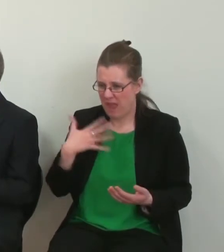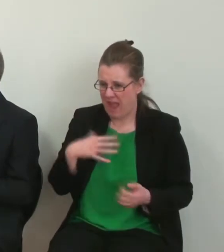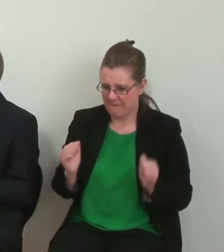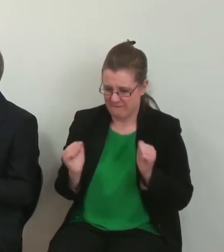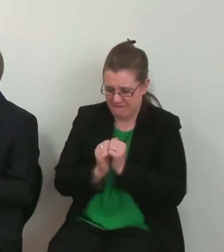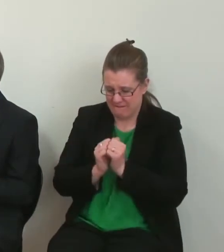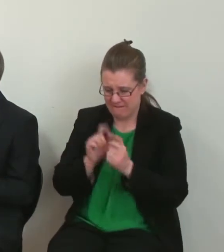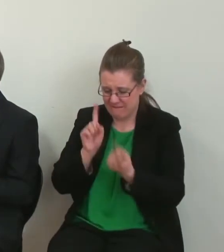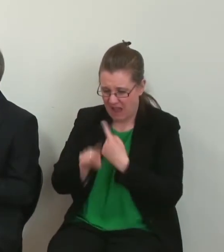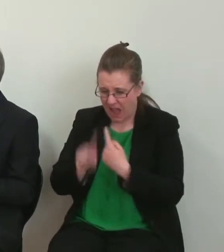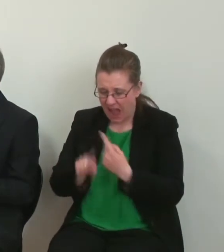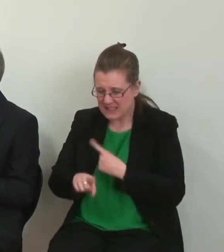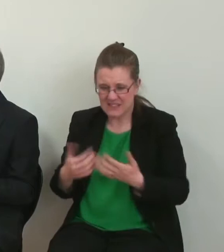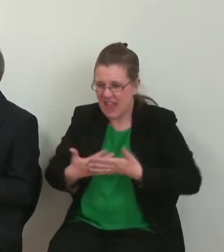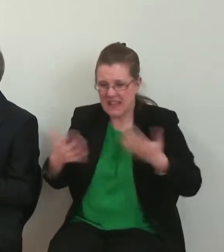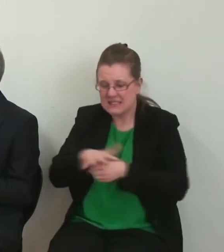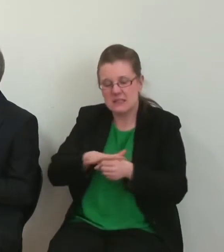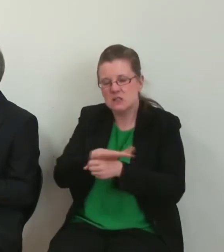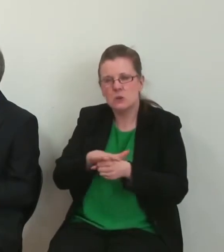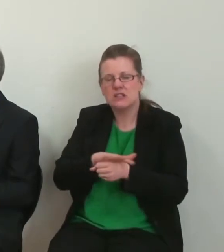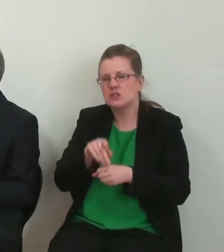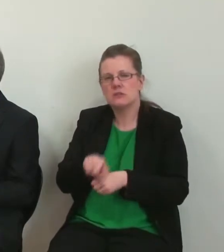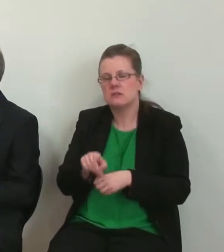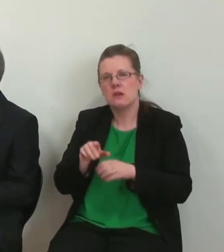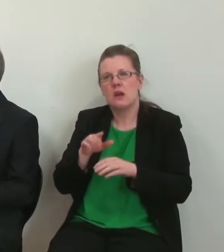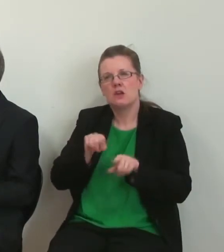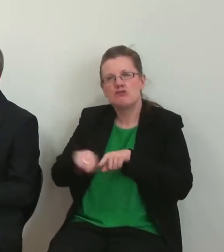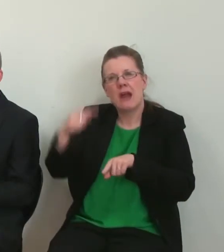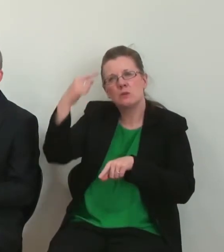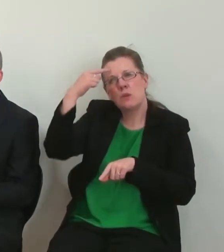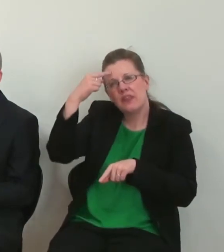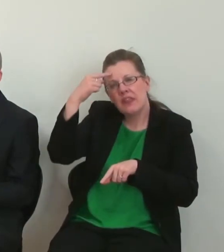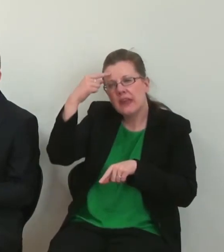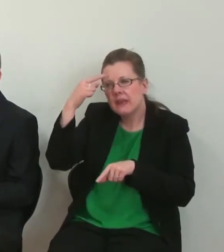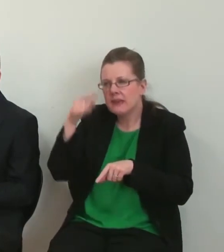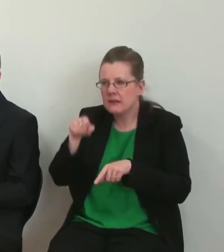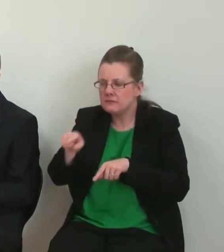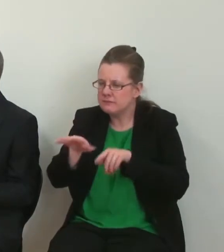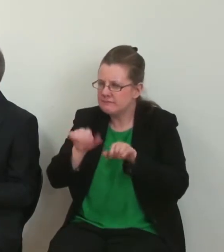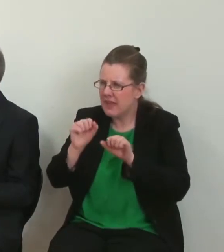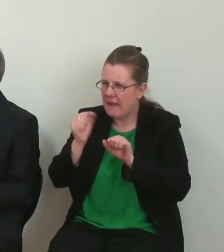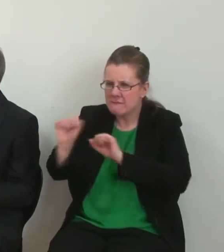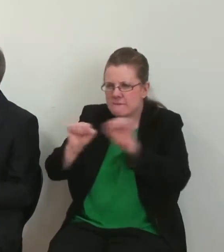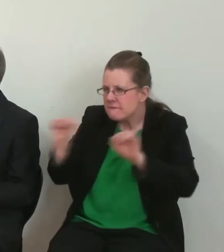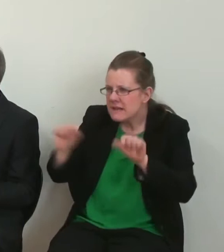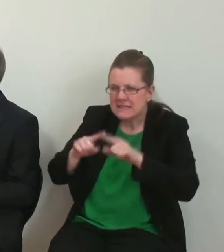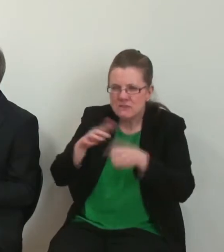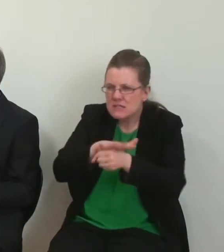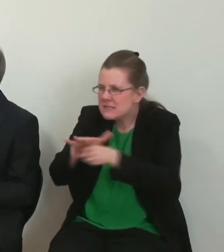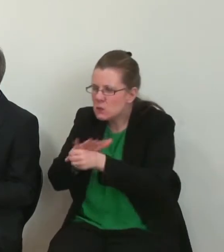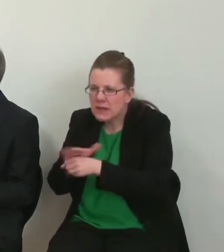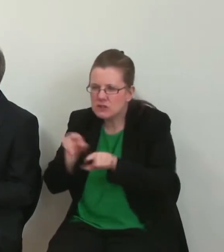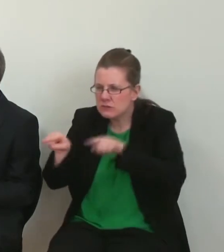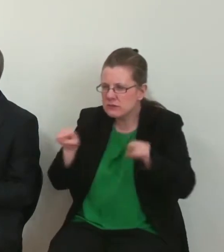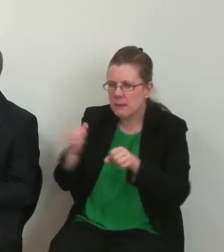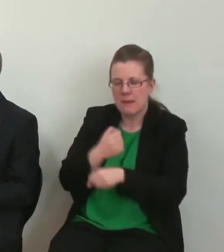any particular situation. It's trying to think about the subtle nuances of different situations, and to get us really